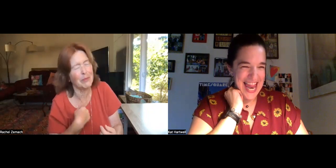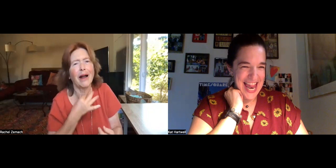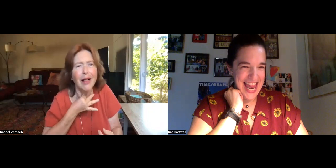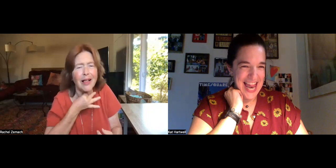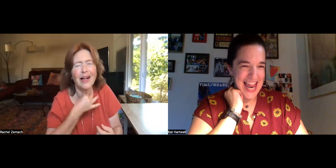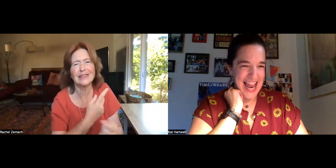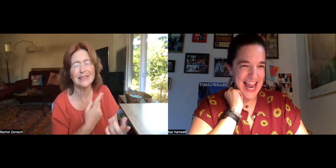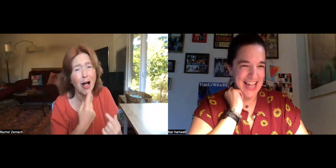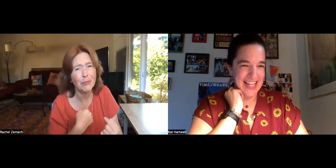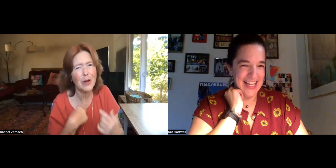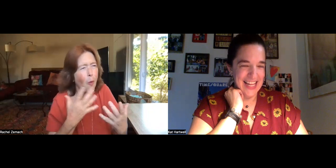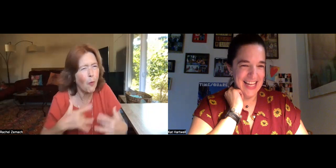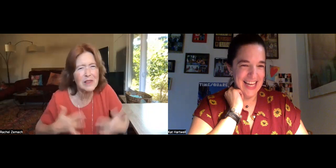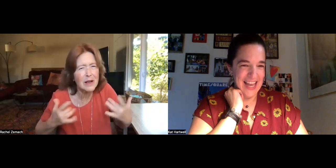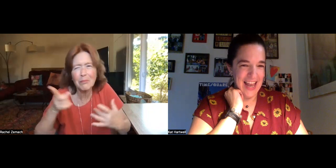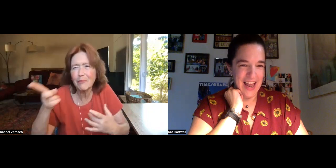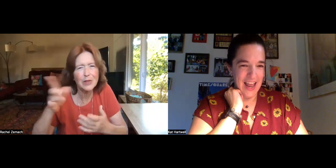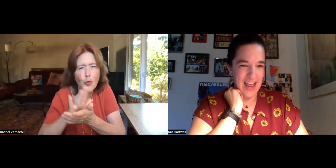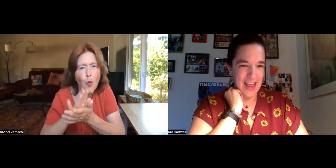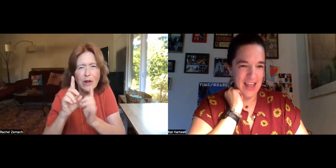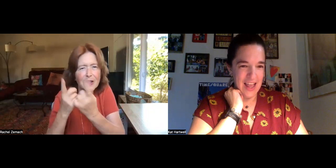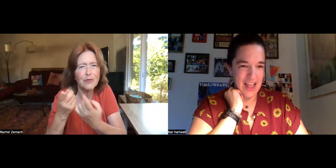tell me, tell me what the school did.